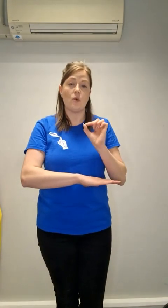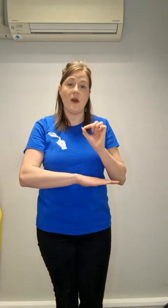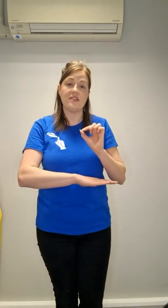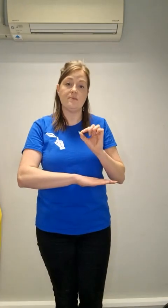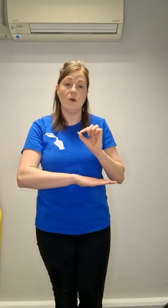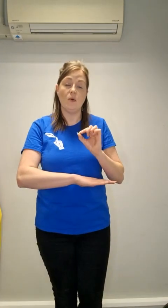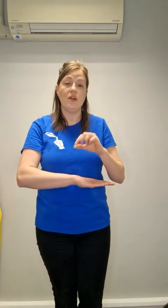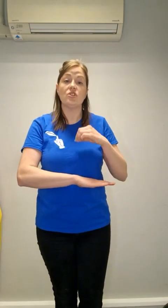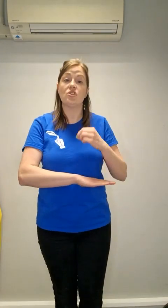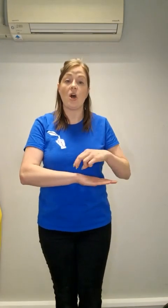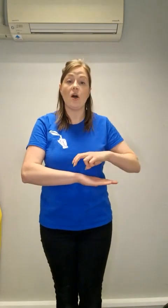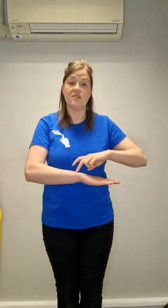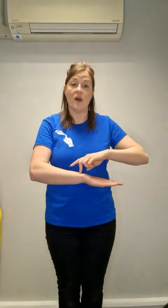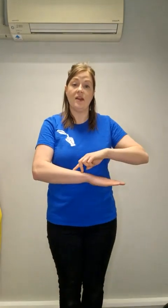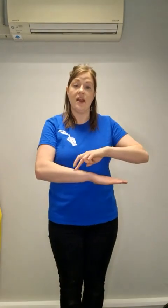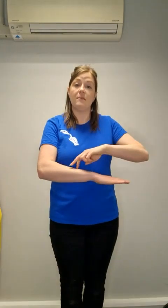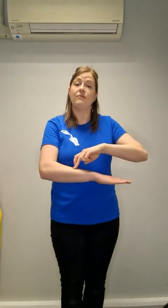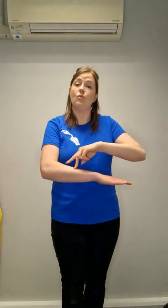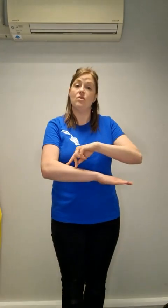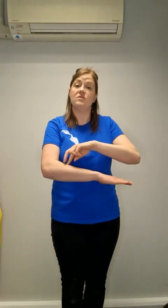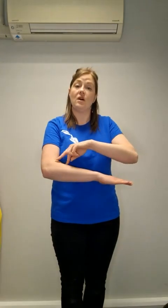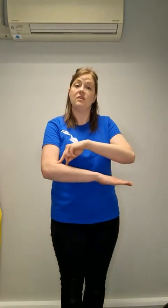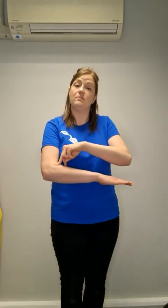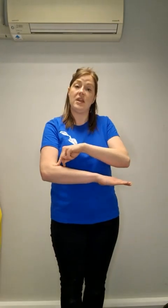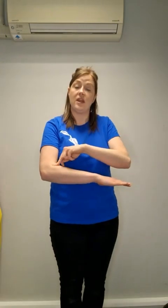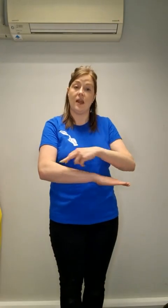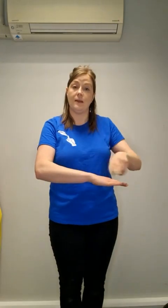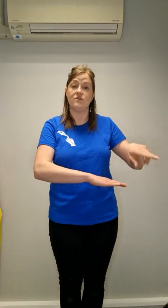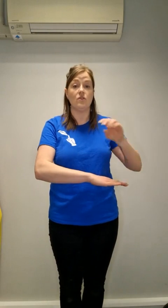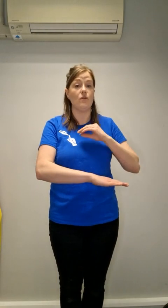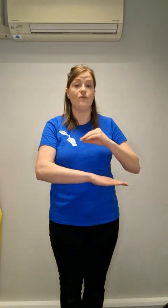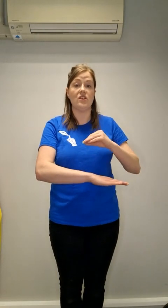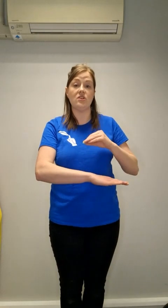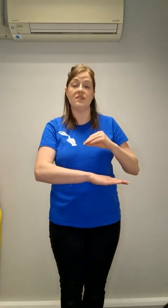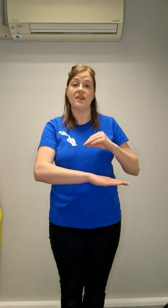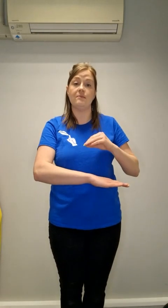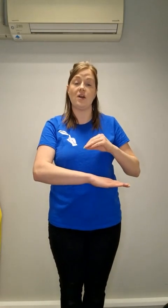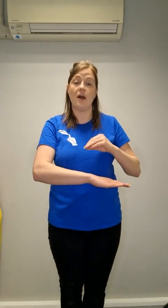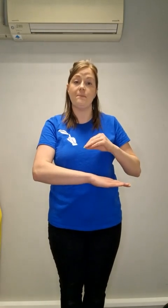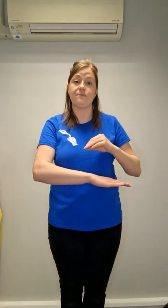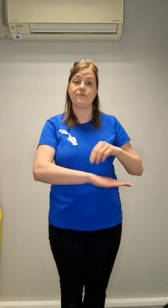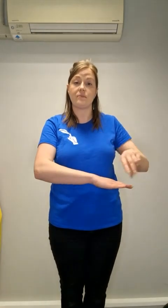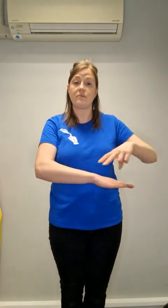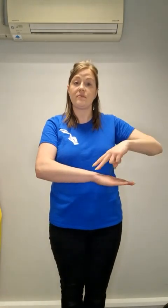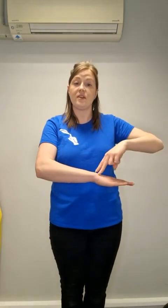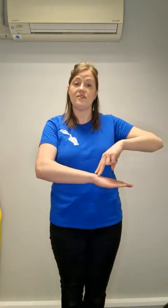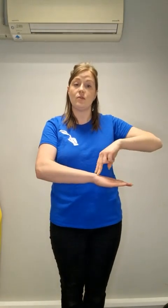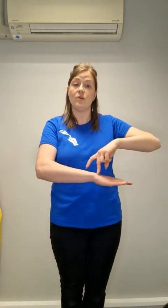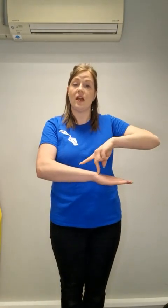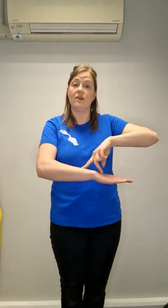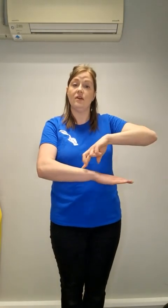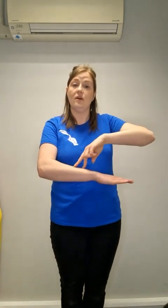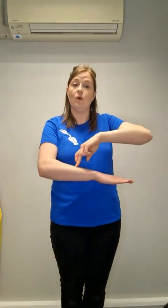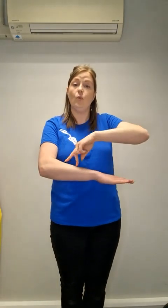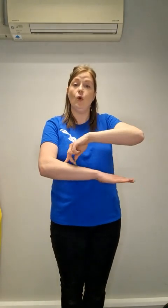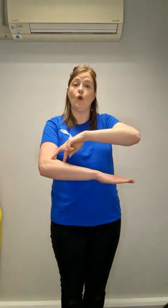quite small, start signing before you start speaking so that you finish at the same time. So you can walk.